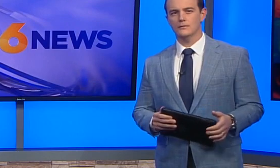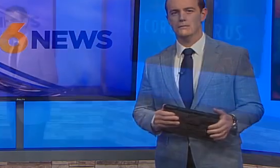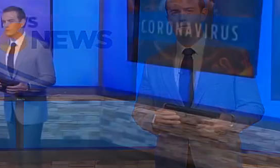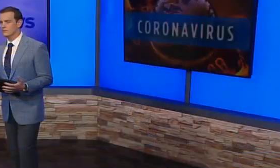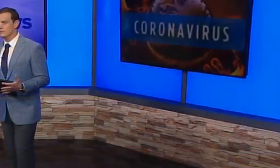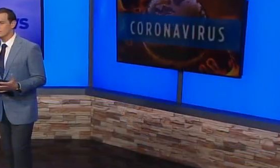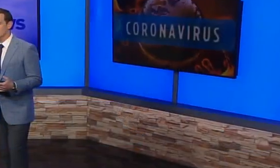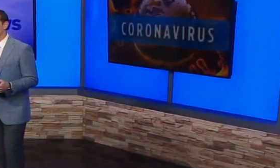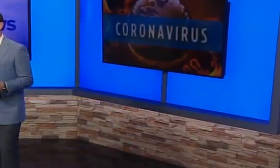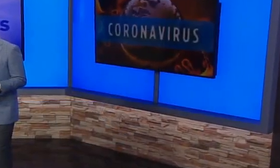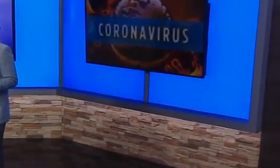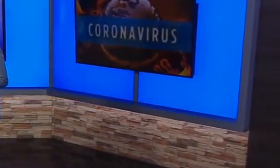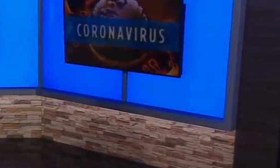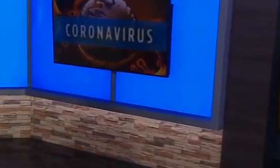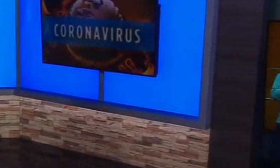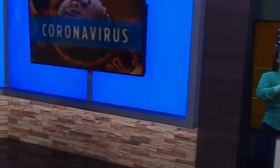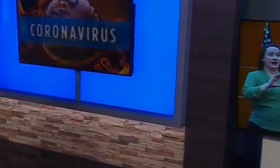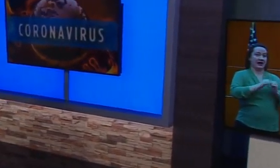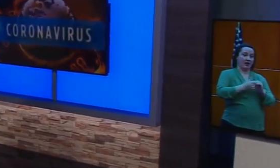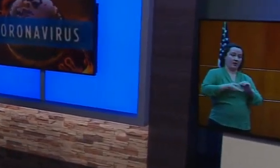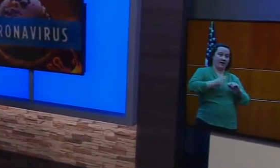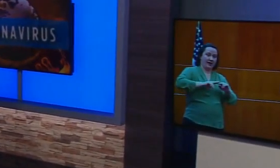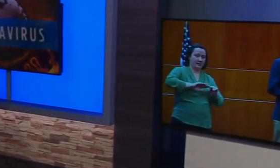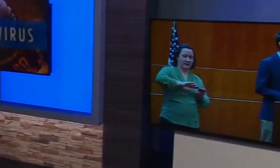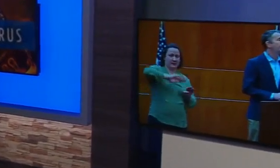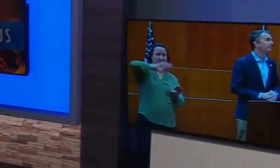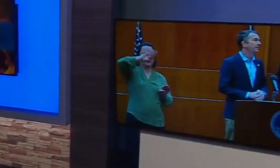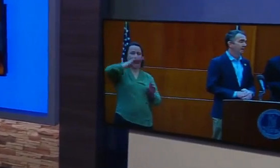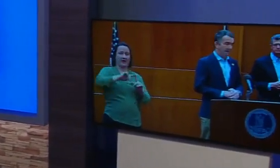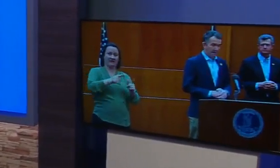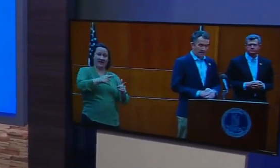this health crisis could have a long road ahead.